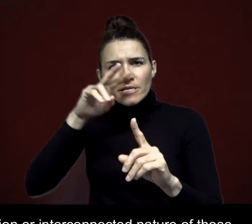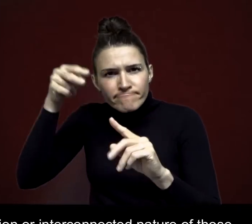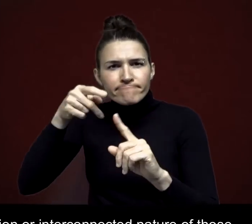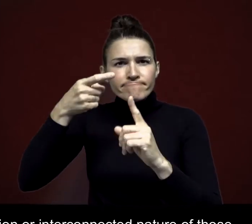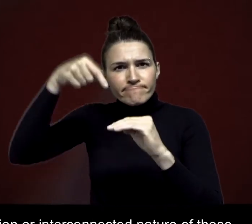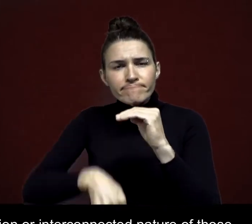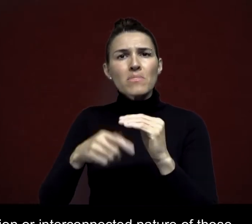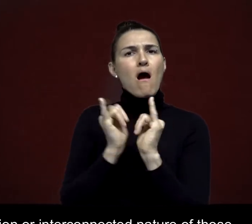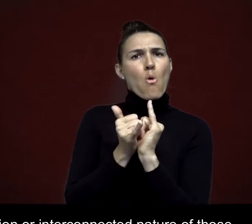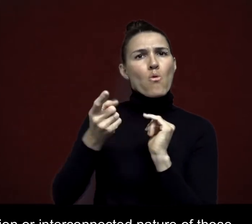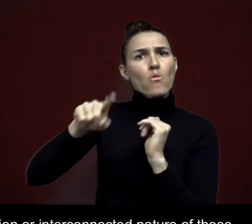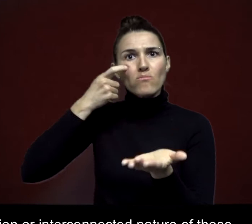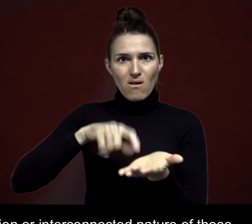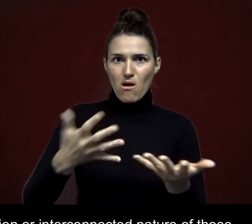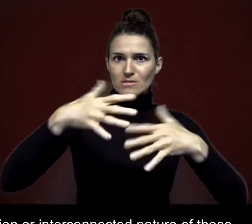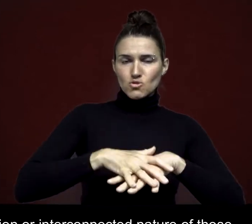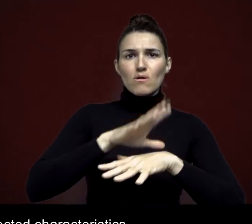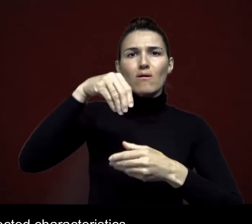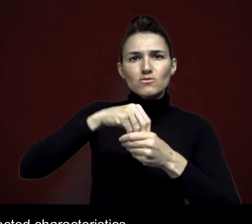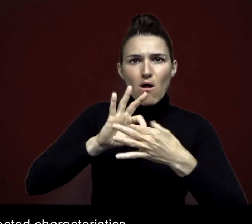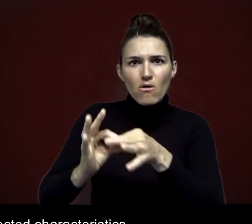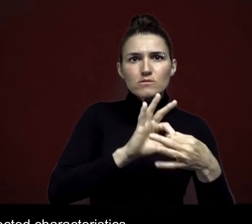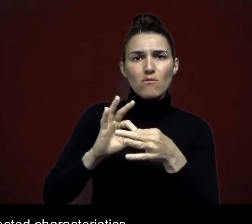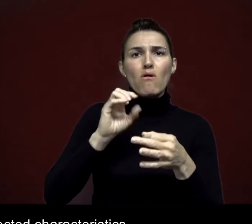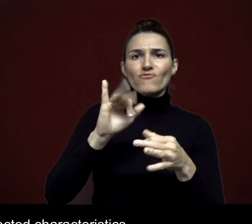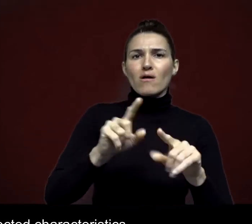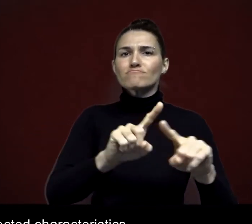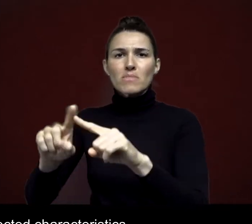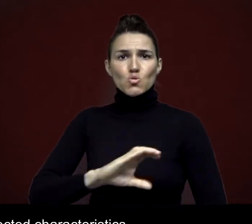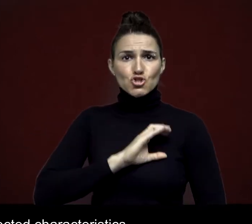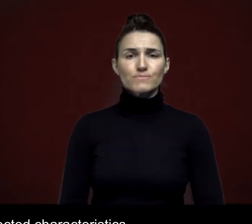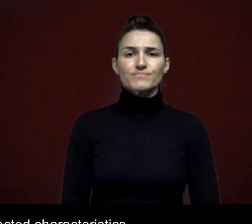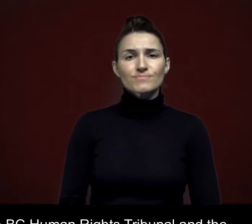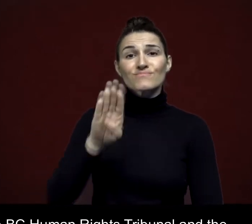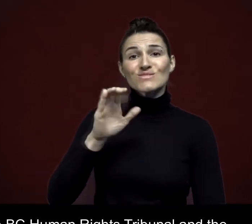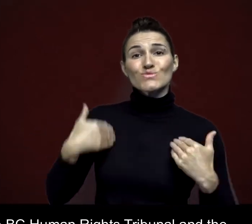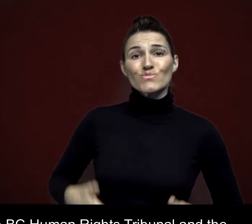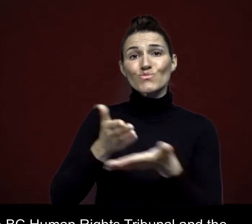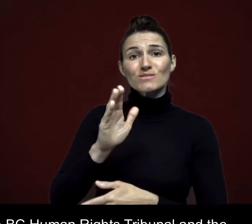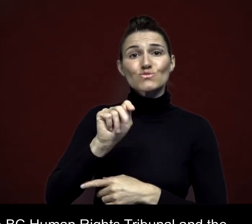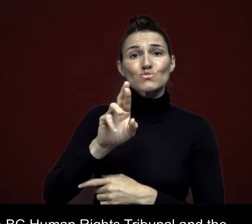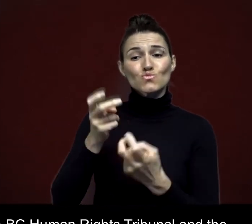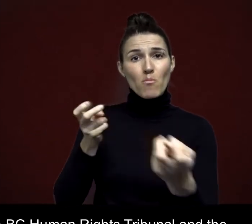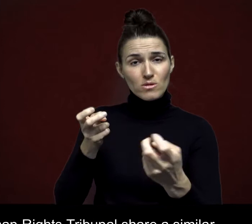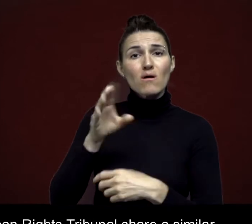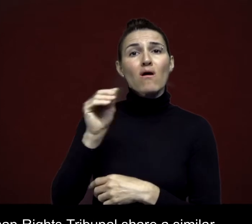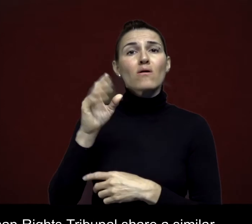intersection or interconnected nature of those various protected characteristics. The BC Human Rights Tribunal and the Ontario Human